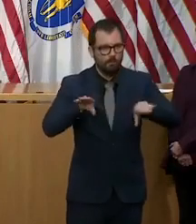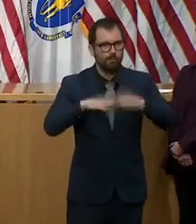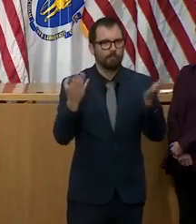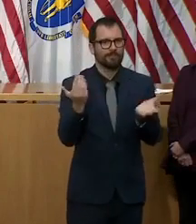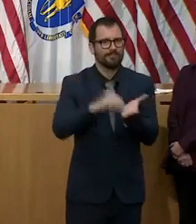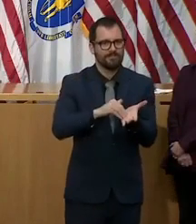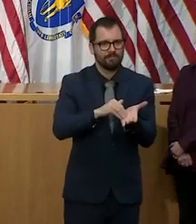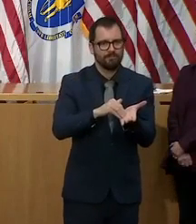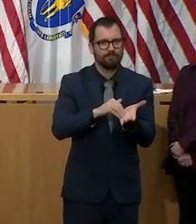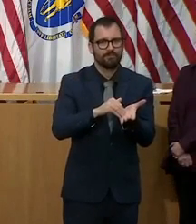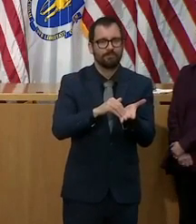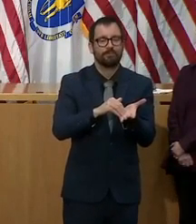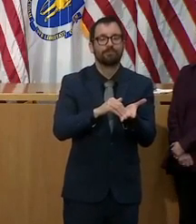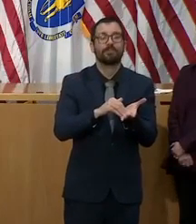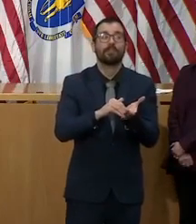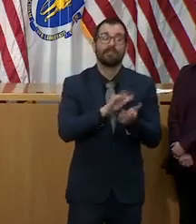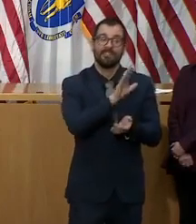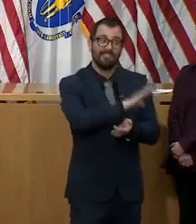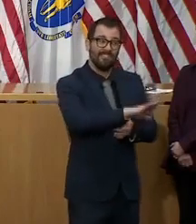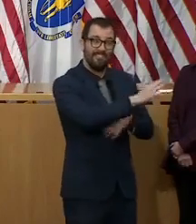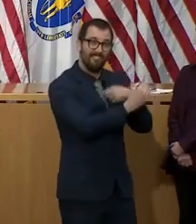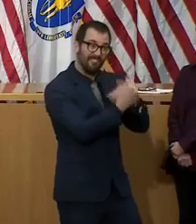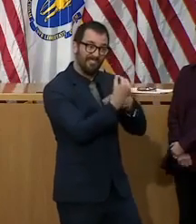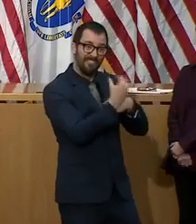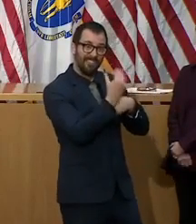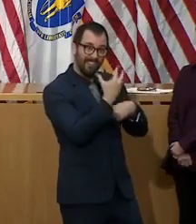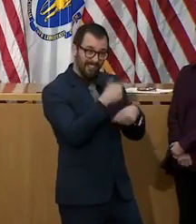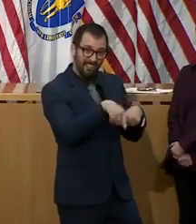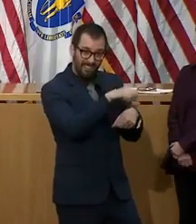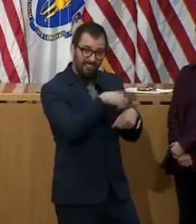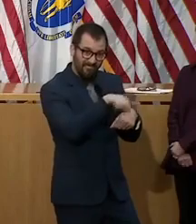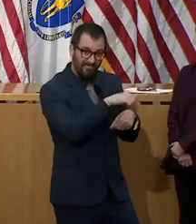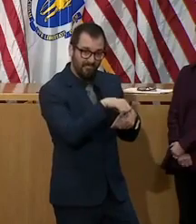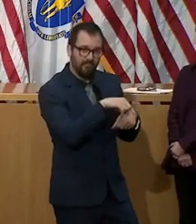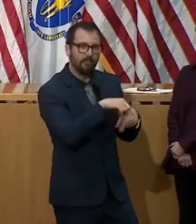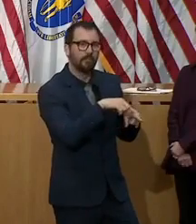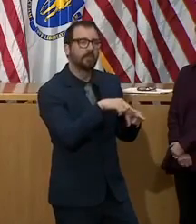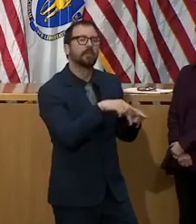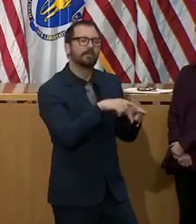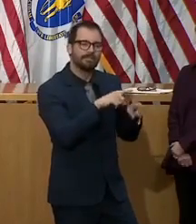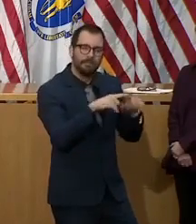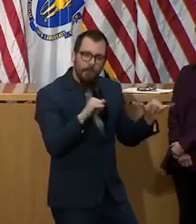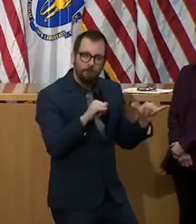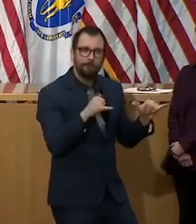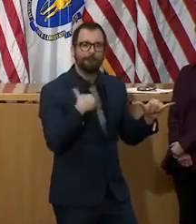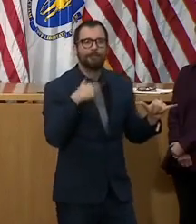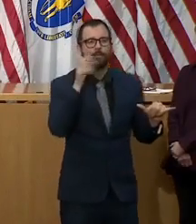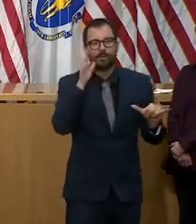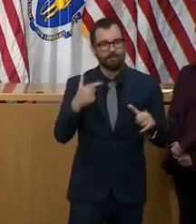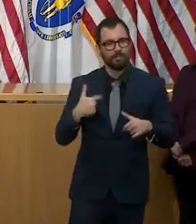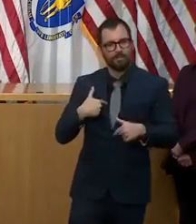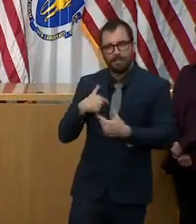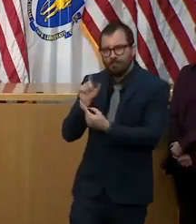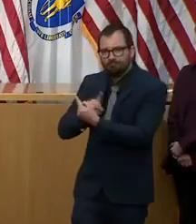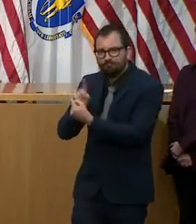we'll continue to meet with stakeholder groups, from retailers to labor representatives, to the